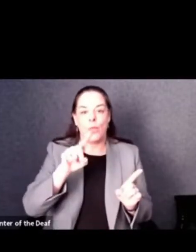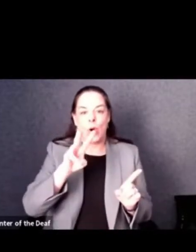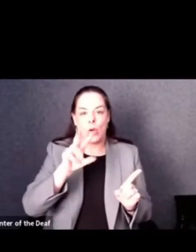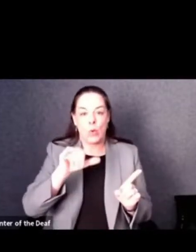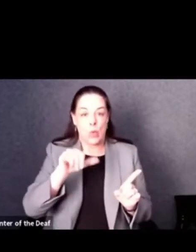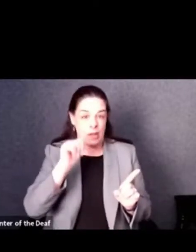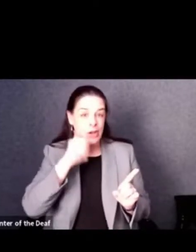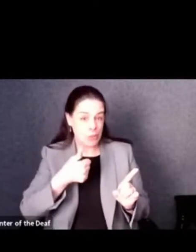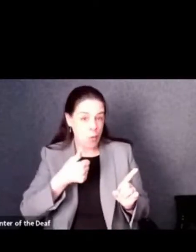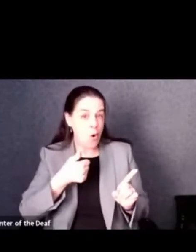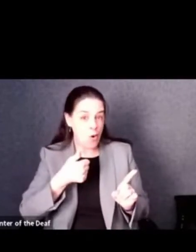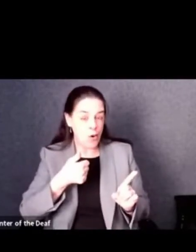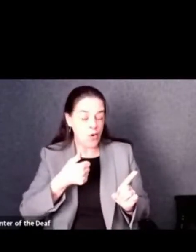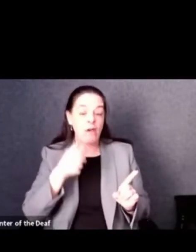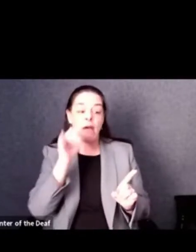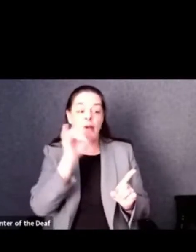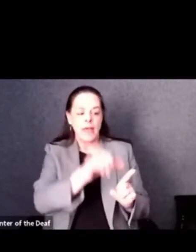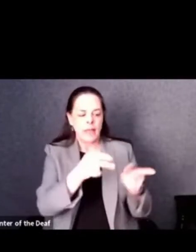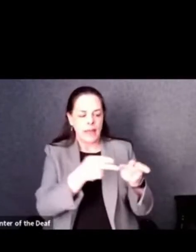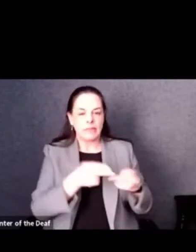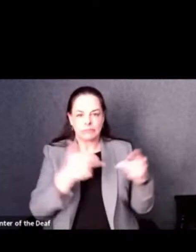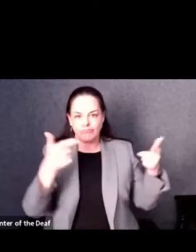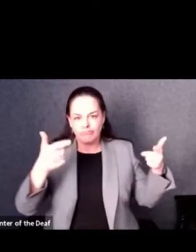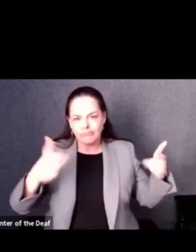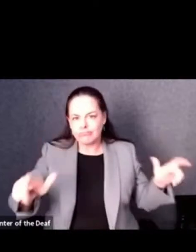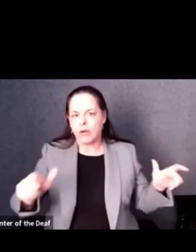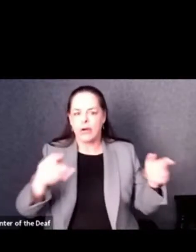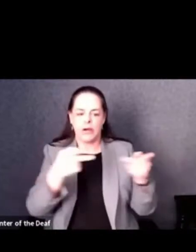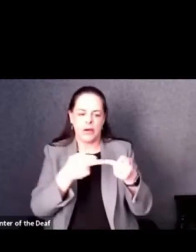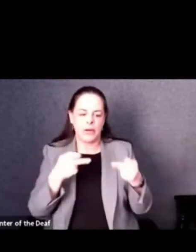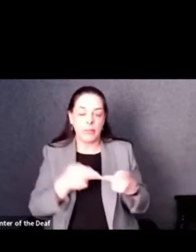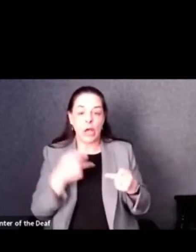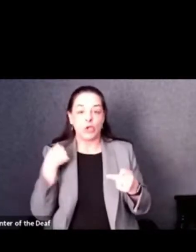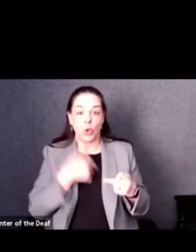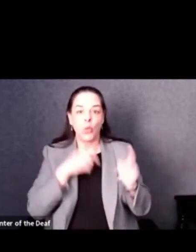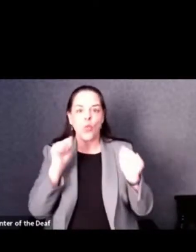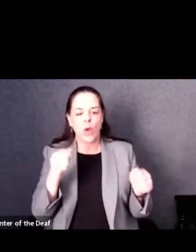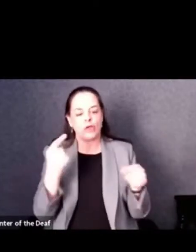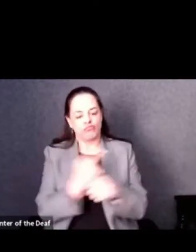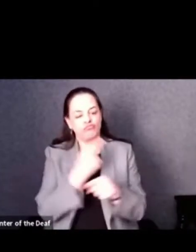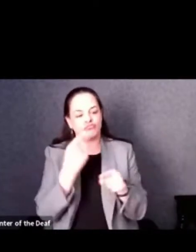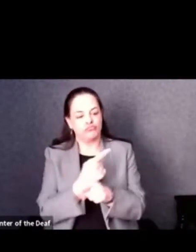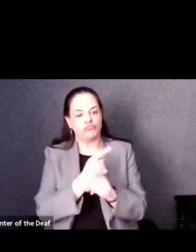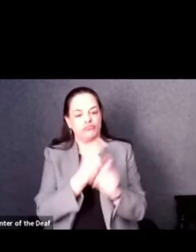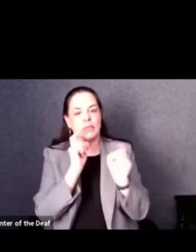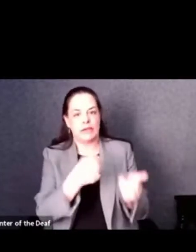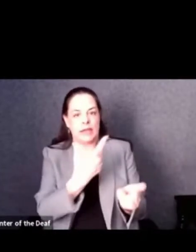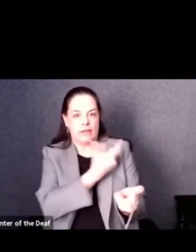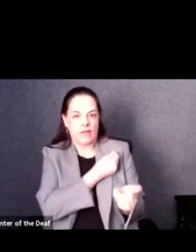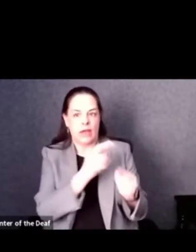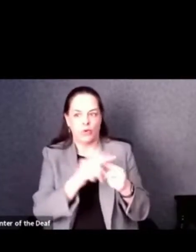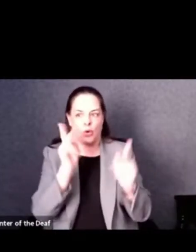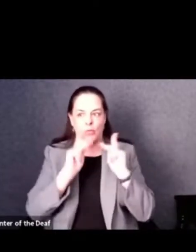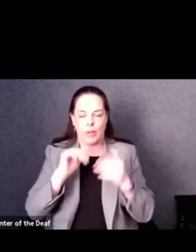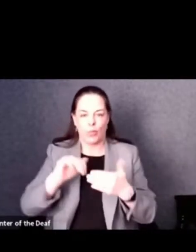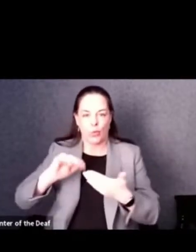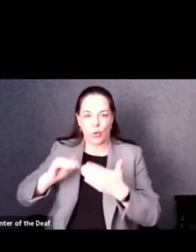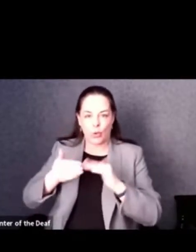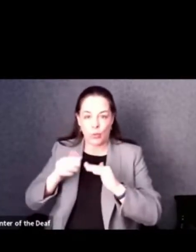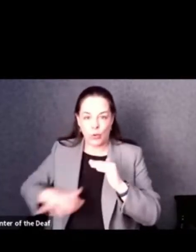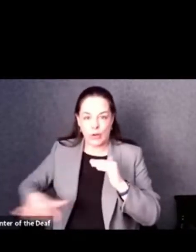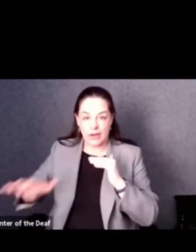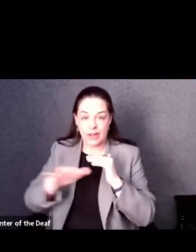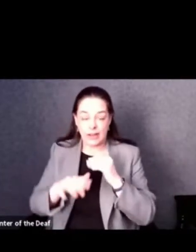location allows us to have a large space to regularly and consistently provide vaccines to our community. This